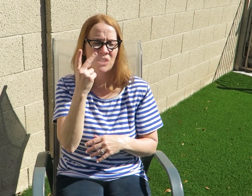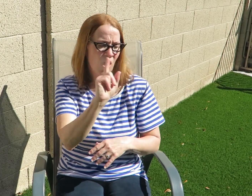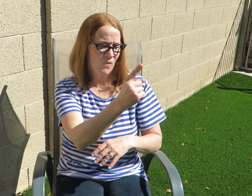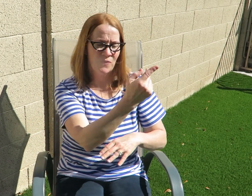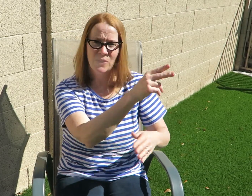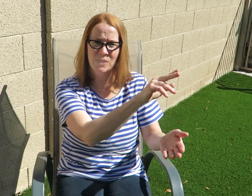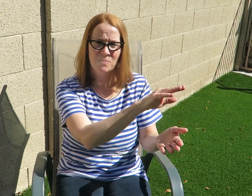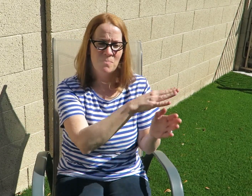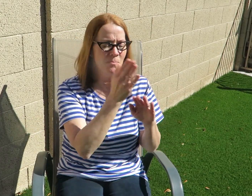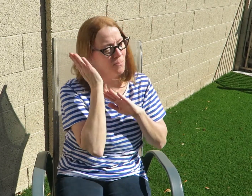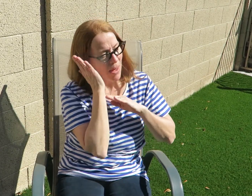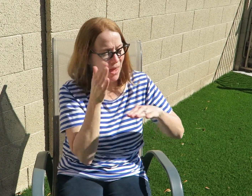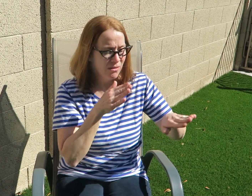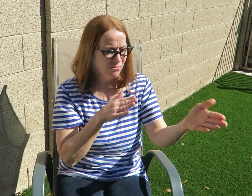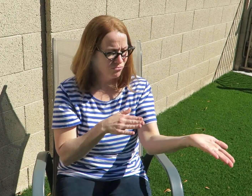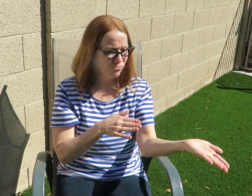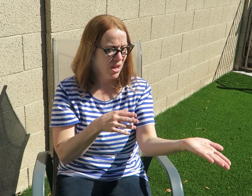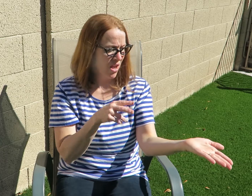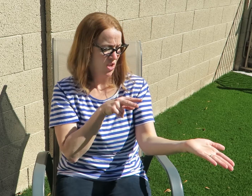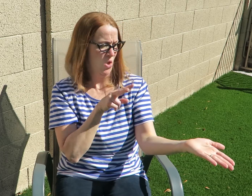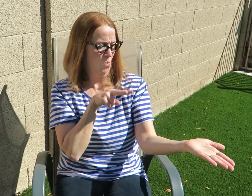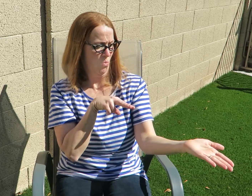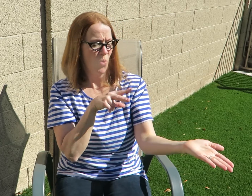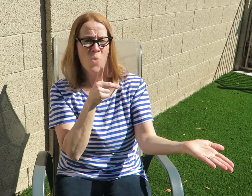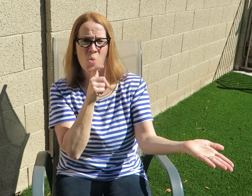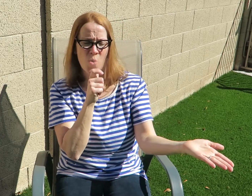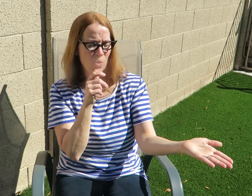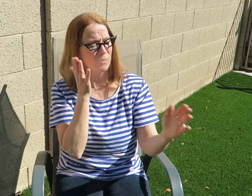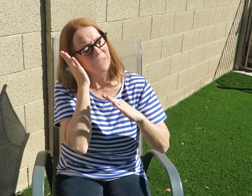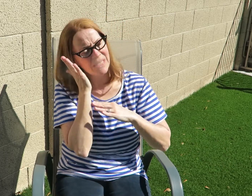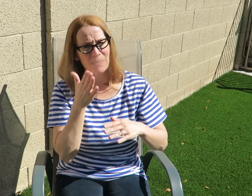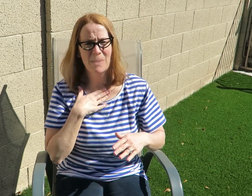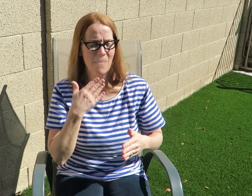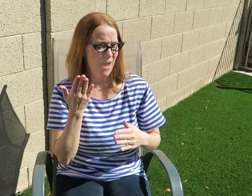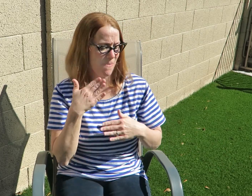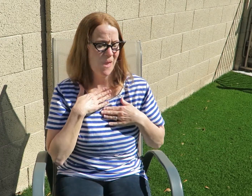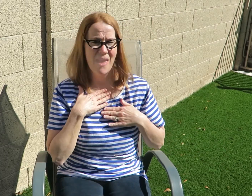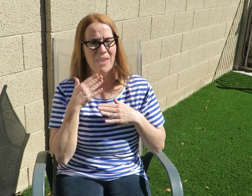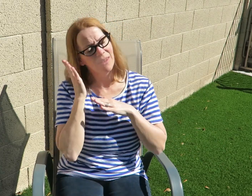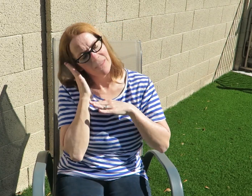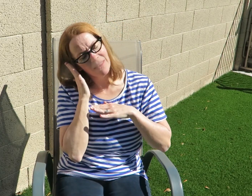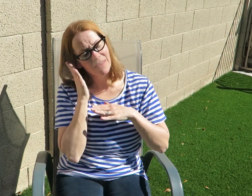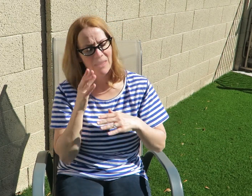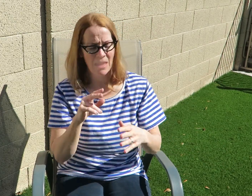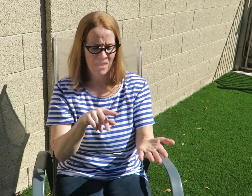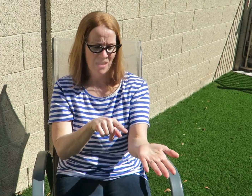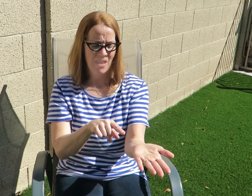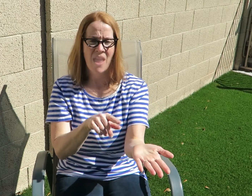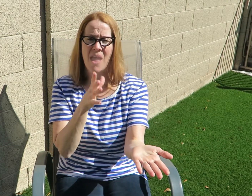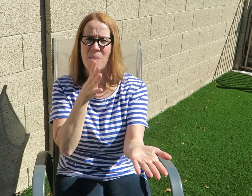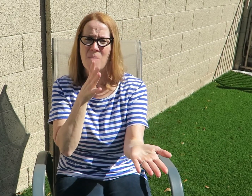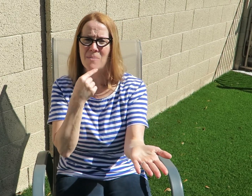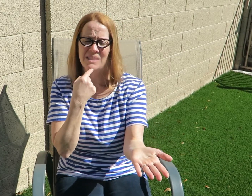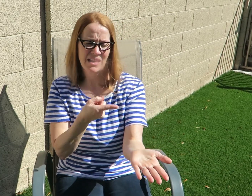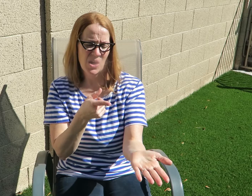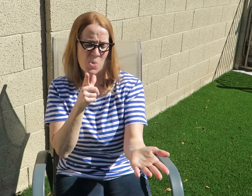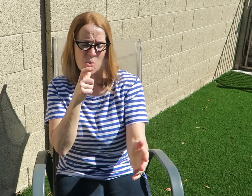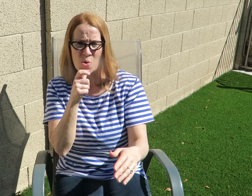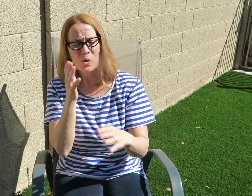saw the first bed. Who's been sleeping in my bed? And the mommy said, who's